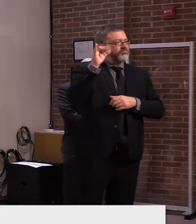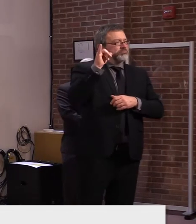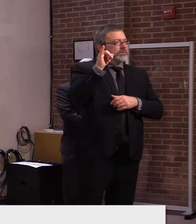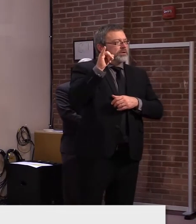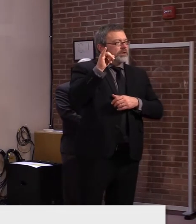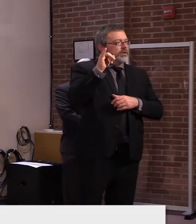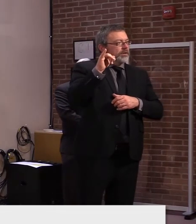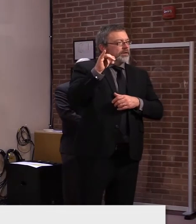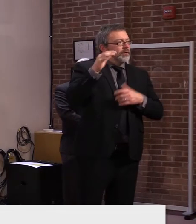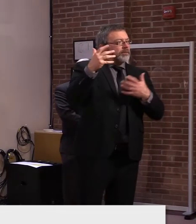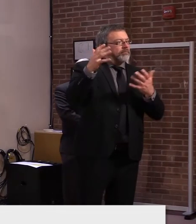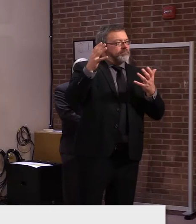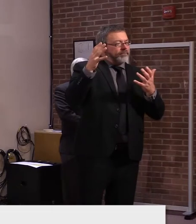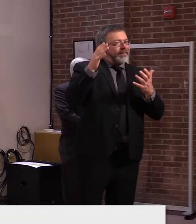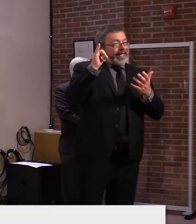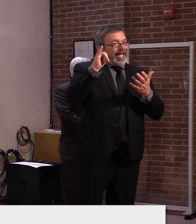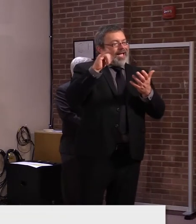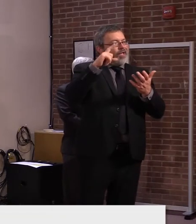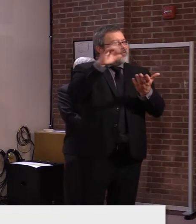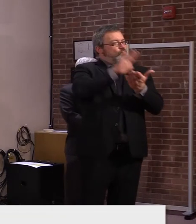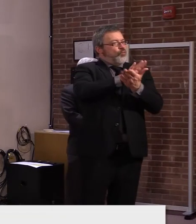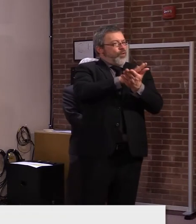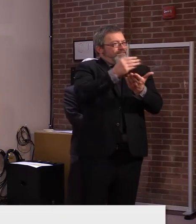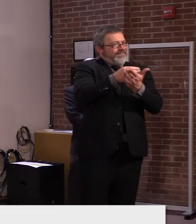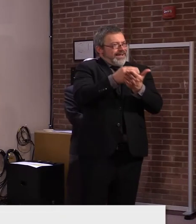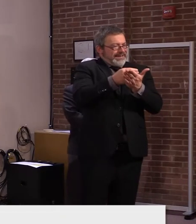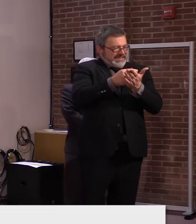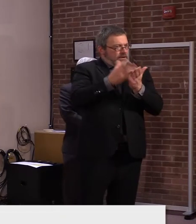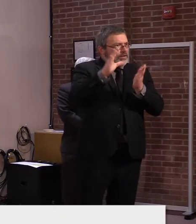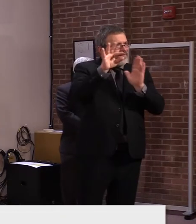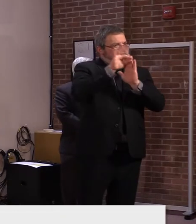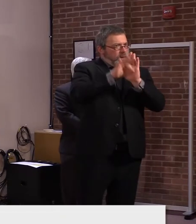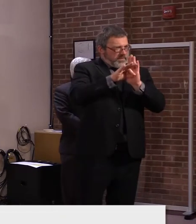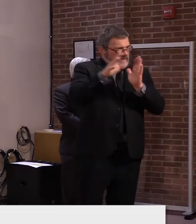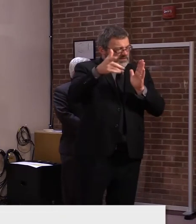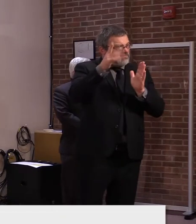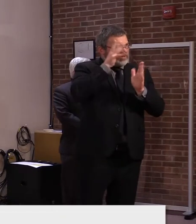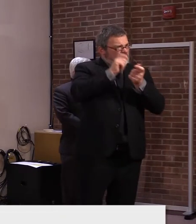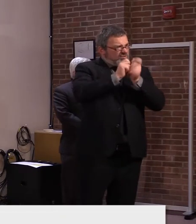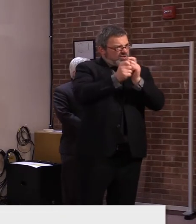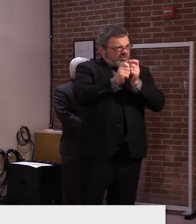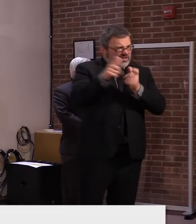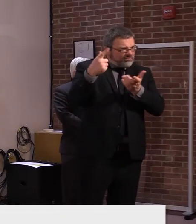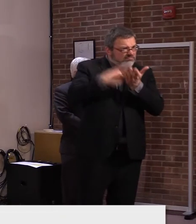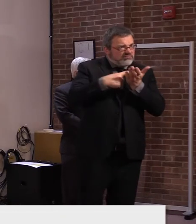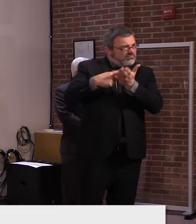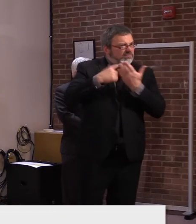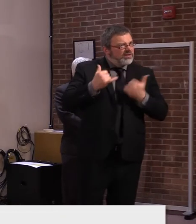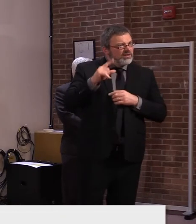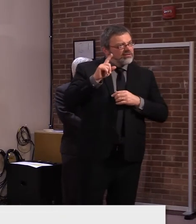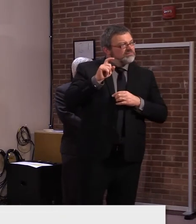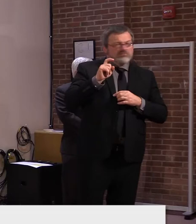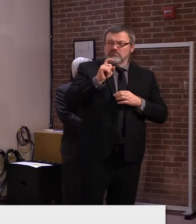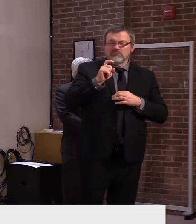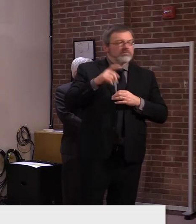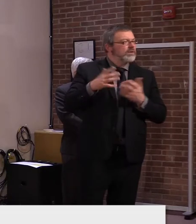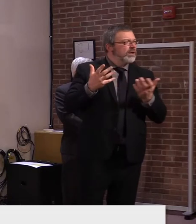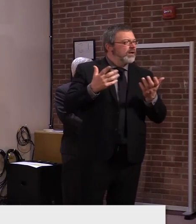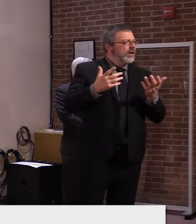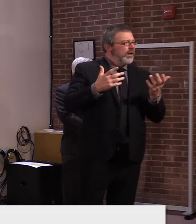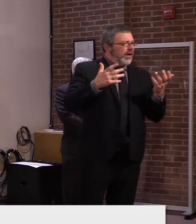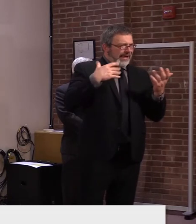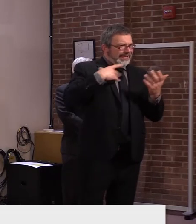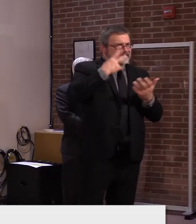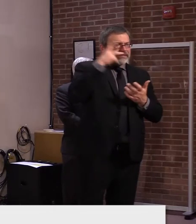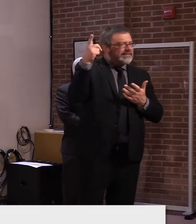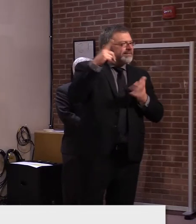the assertion that schools that have lots of kids who don't speak English as a first language, who come from poverty,